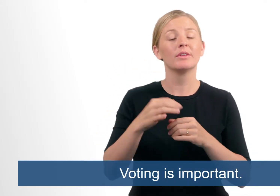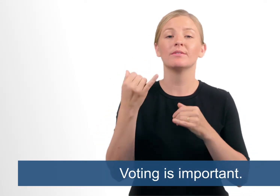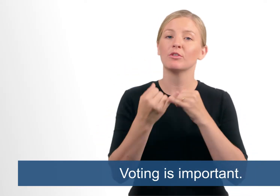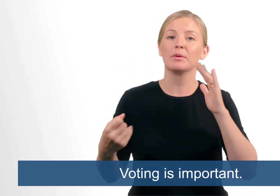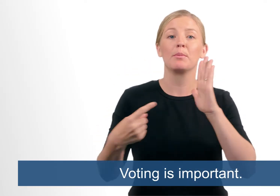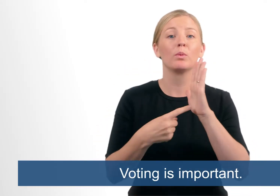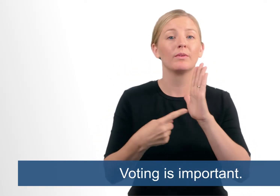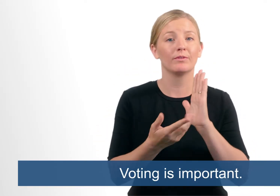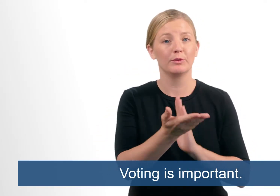Voting is important.